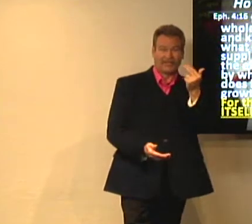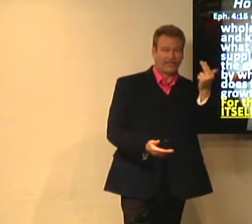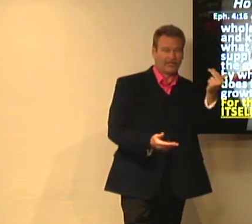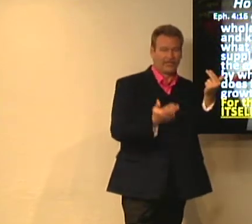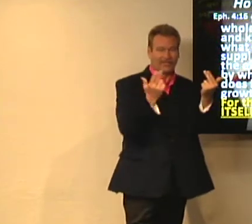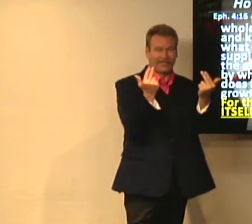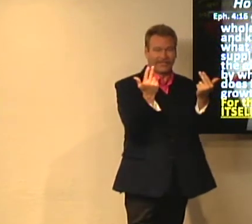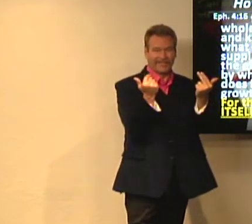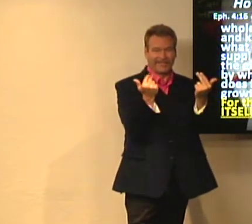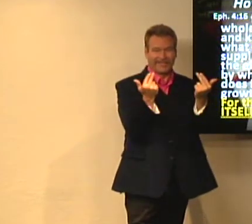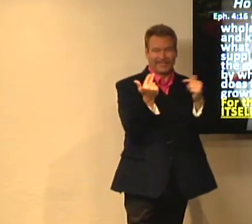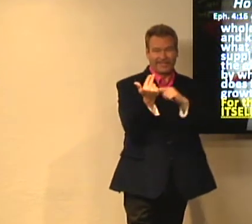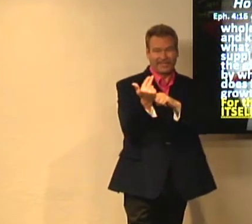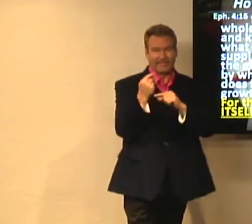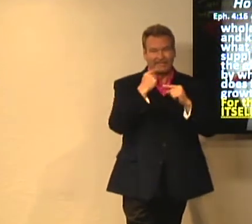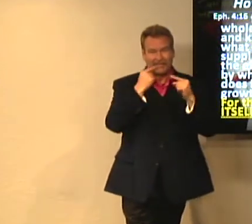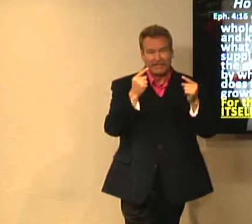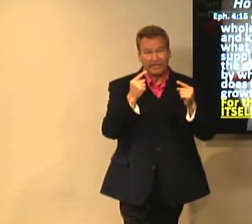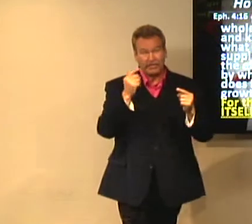1 Corinthians chapter 13.